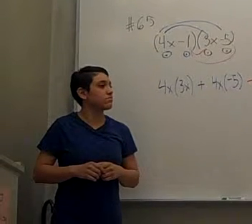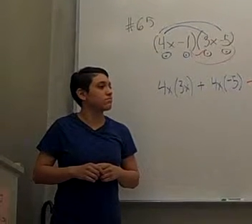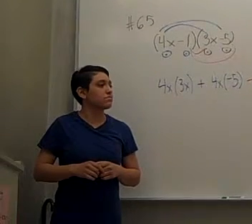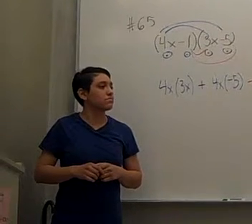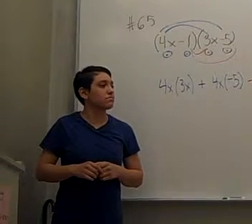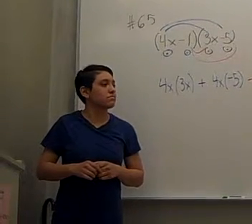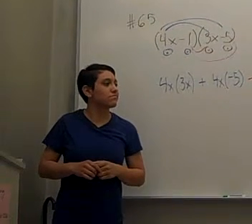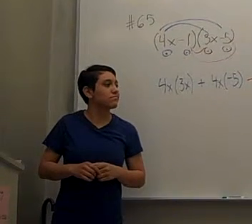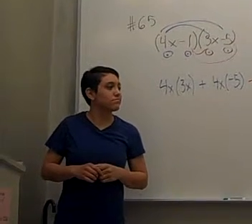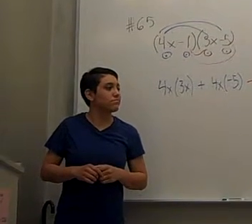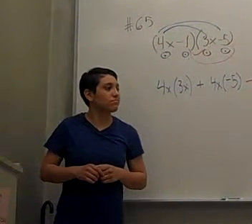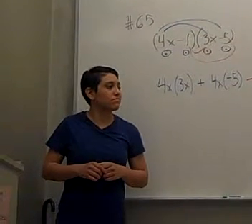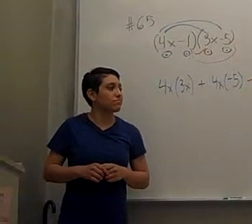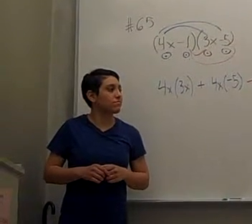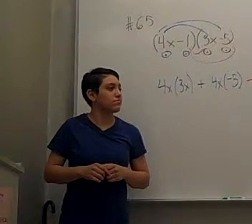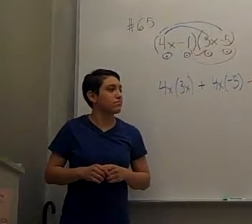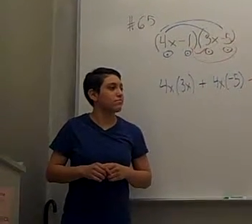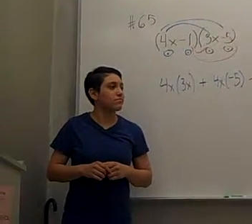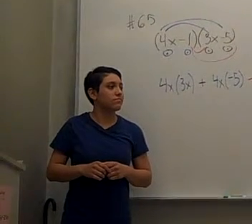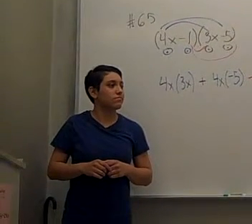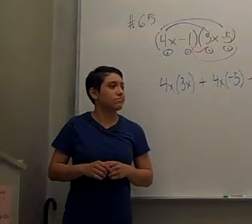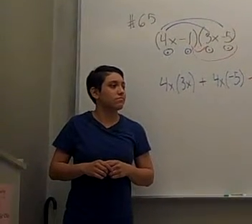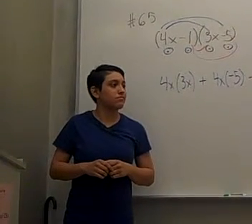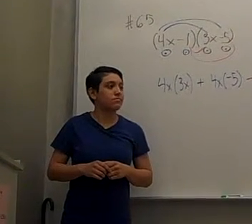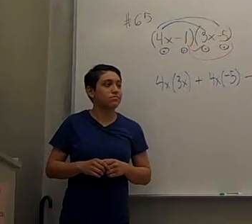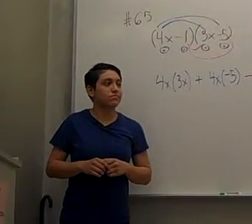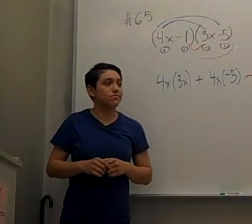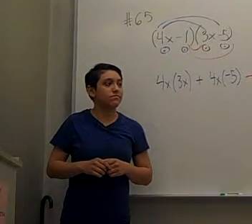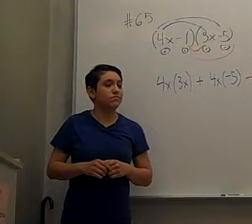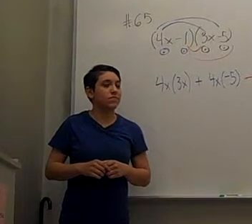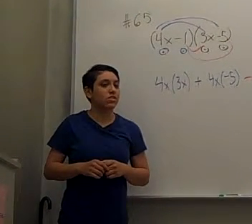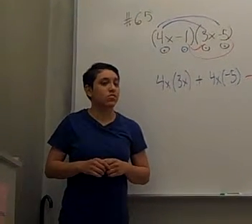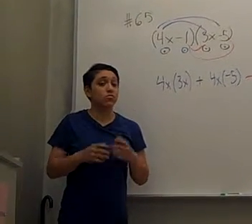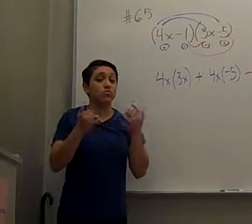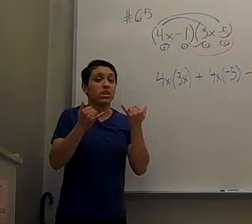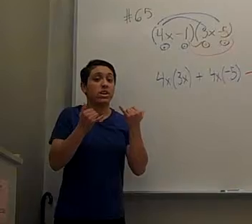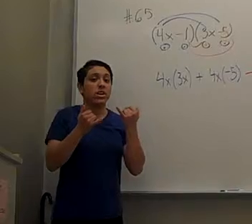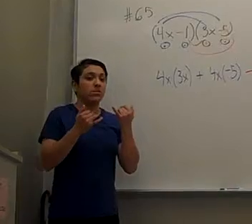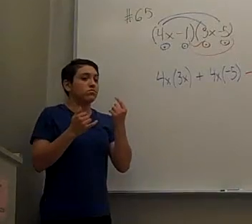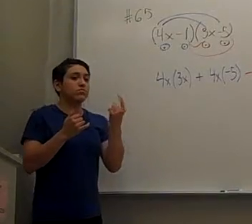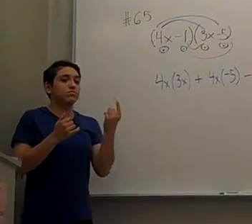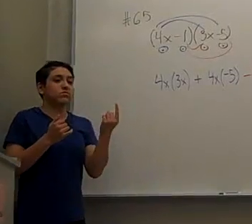Cool. And once again, we didn't have to do any arithmetic yet. We're just writing stuff down.